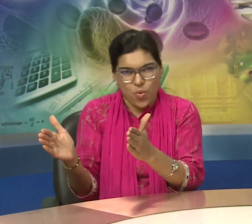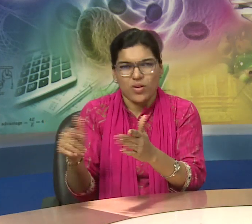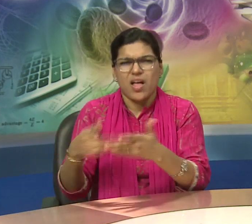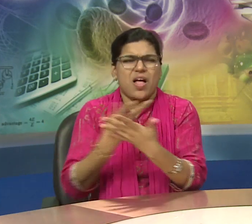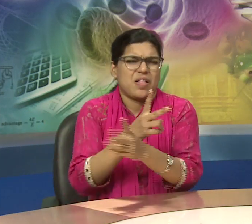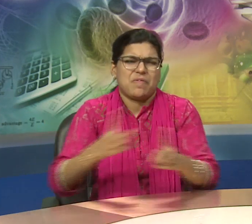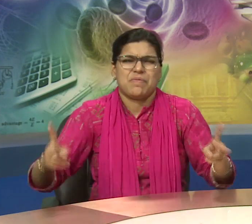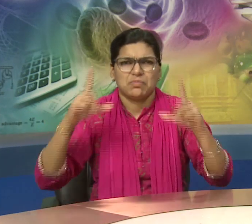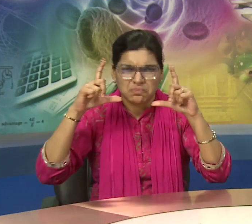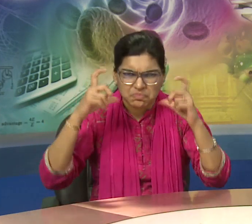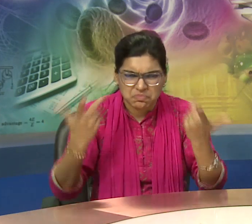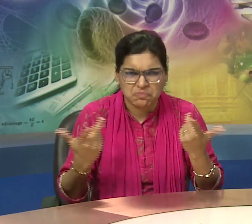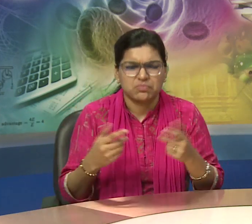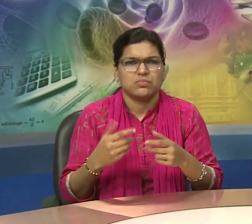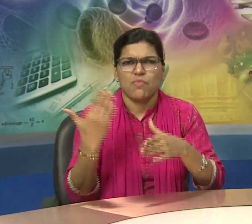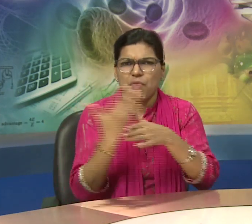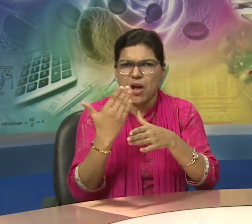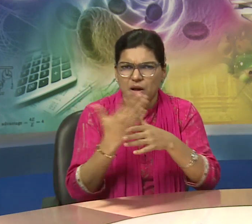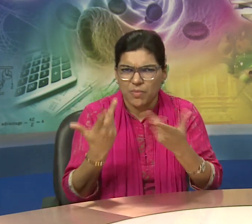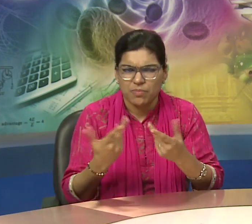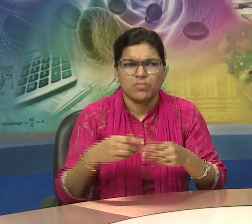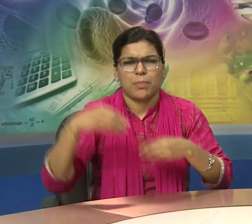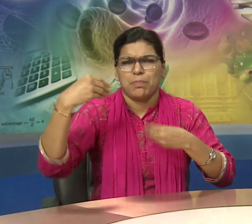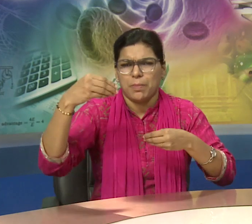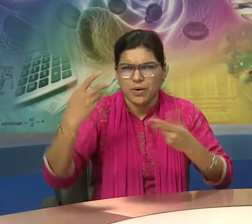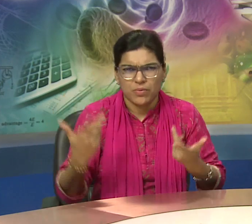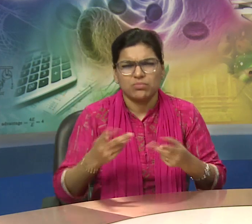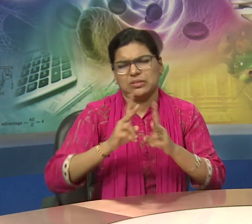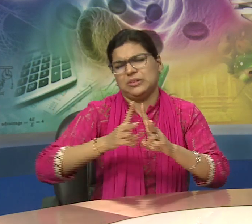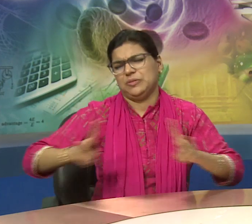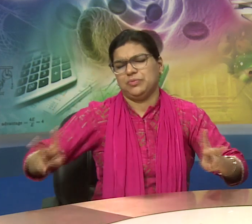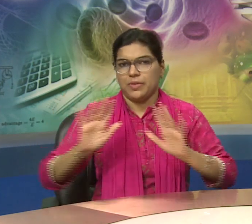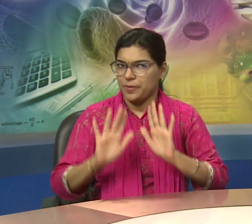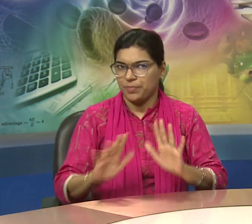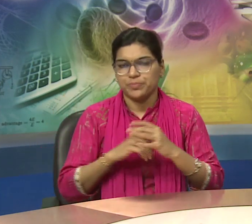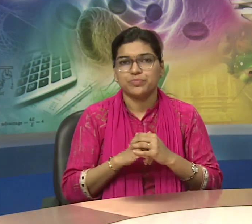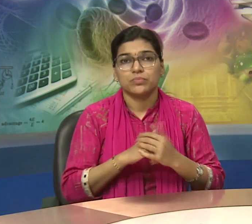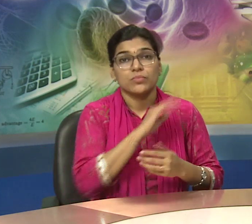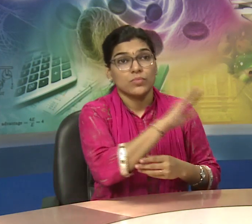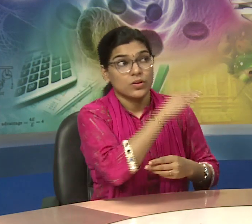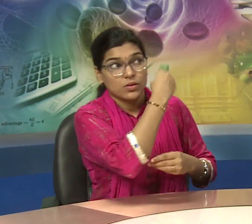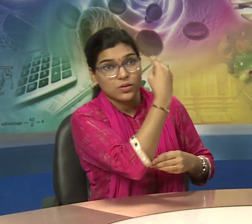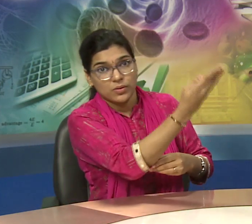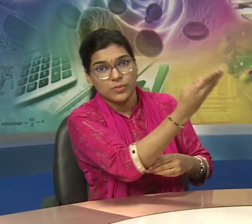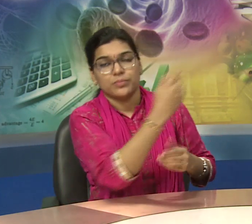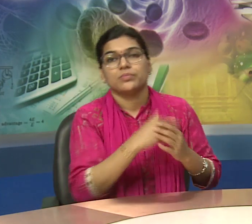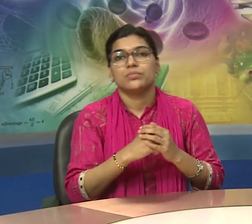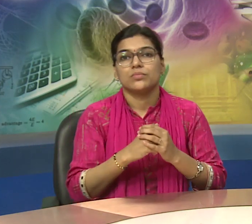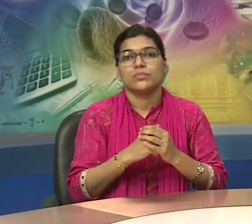printer. It's of medium size. Whenever you need to take some printouts, we use the printer. And the